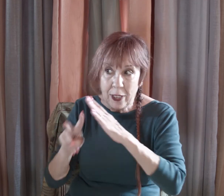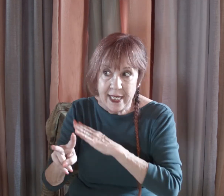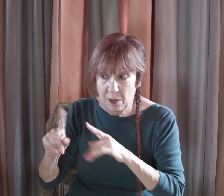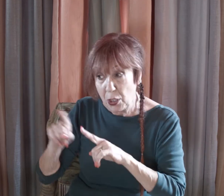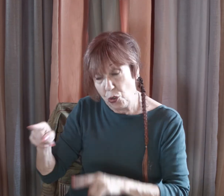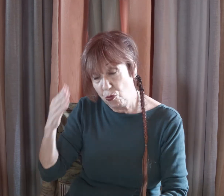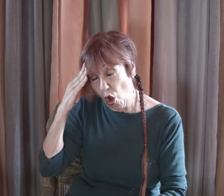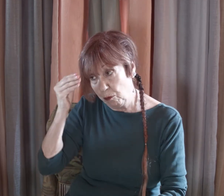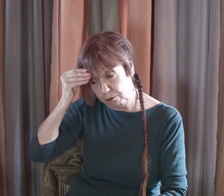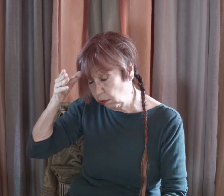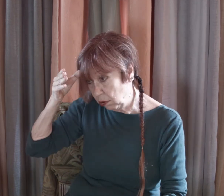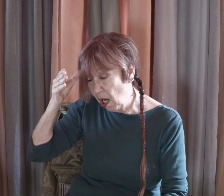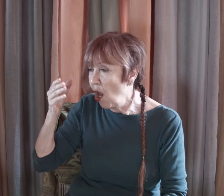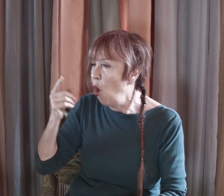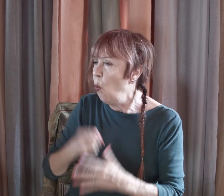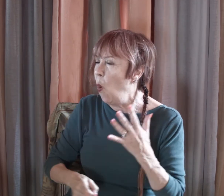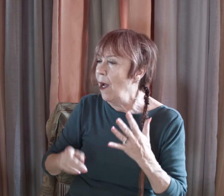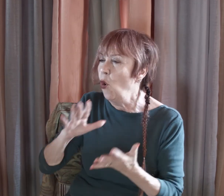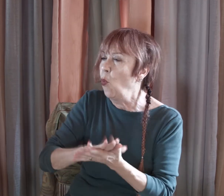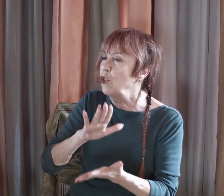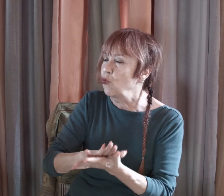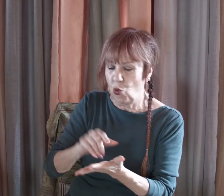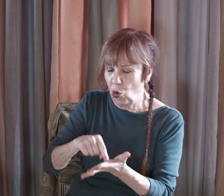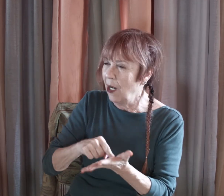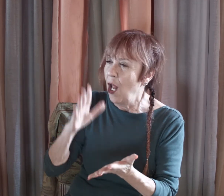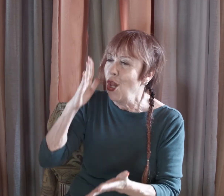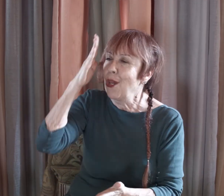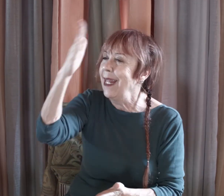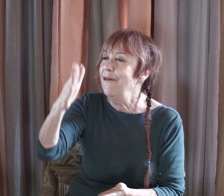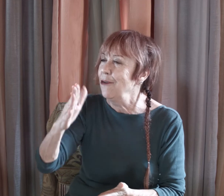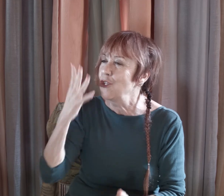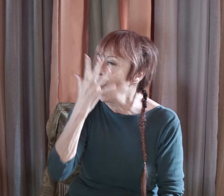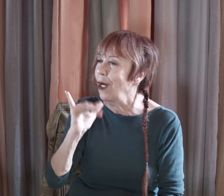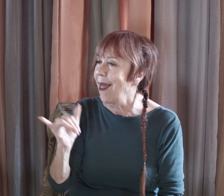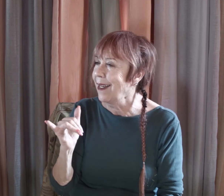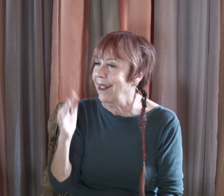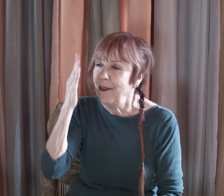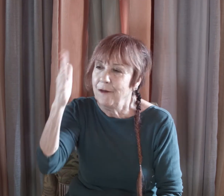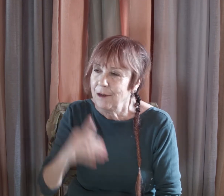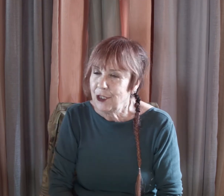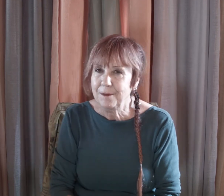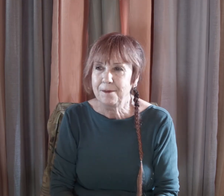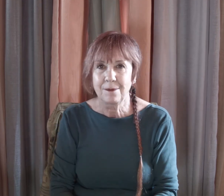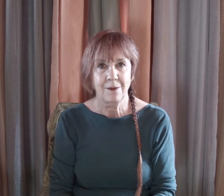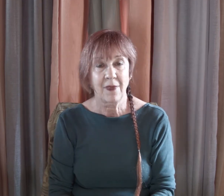know more than anybody else I've spoken to. What will school look like, do you think, this fall in Los Angeles? I don't